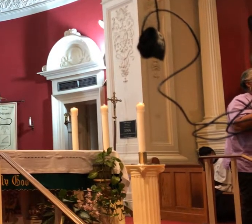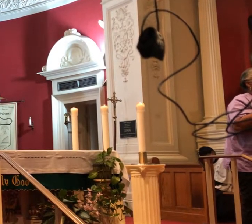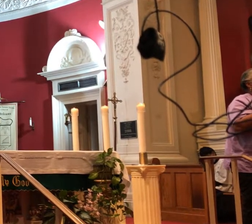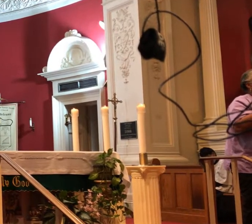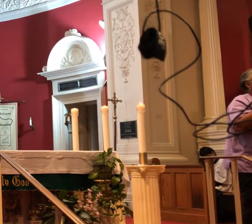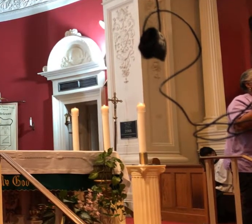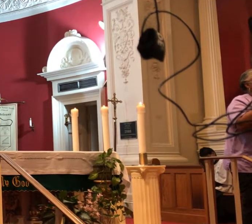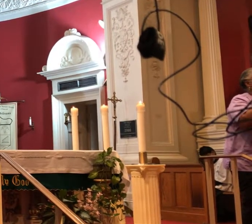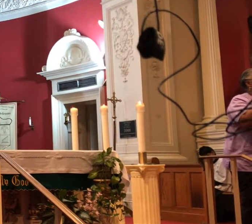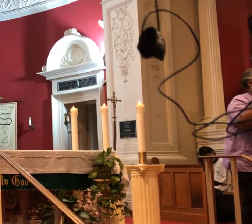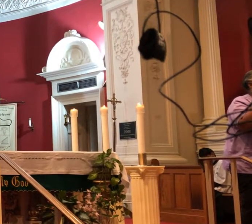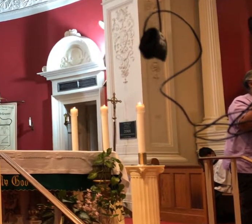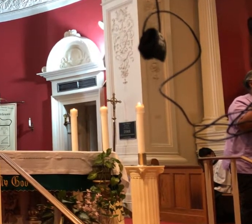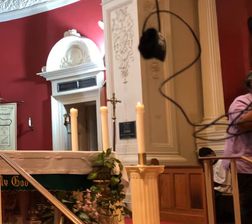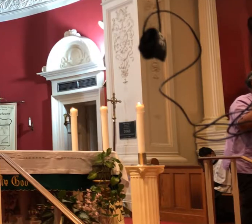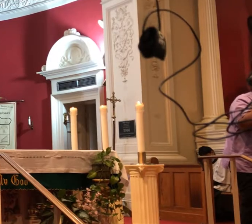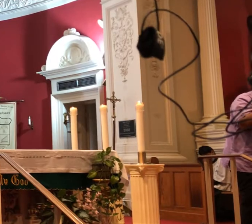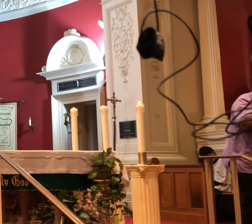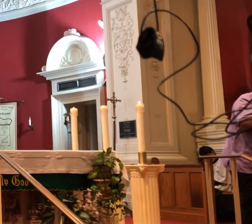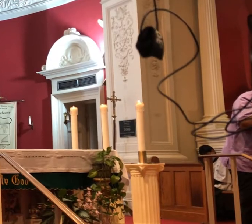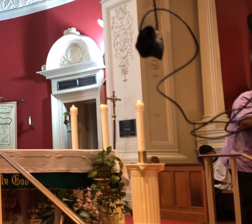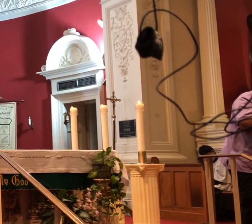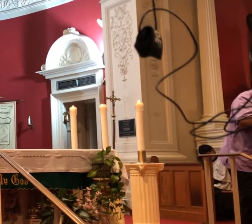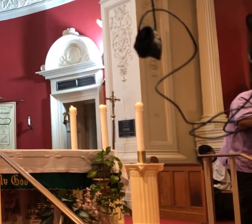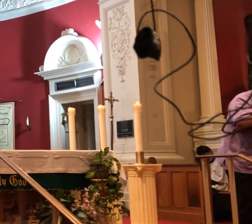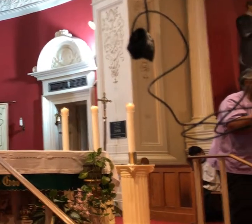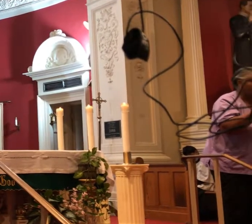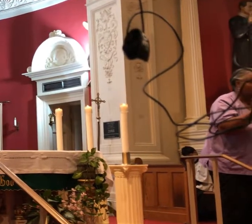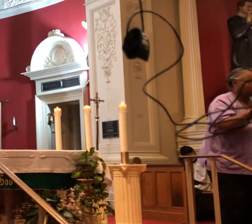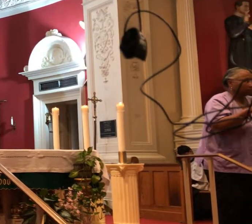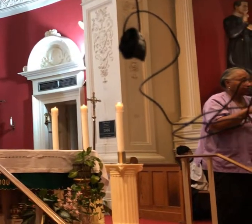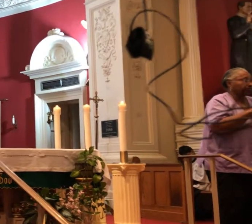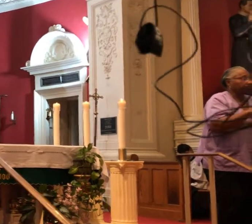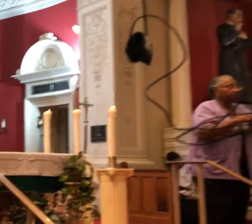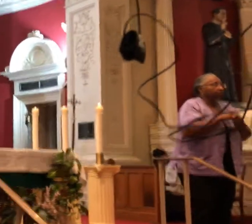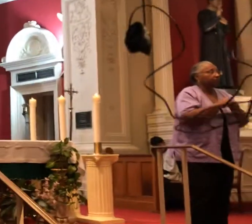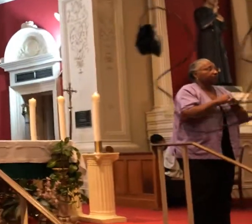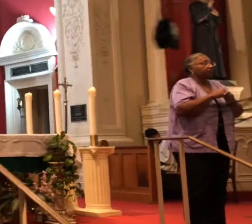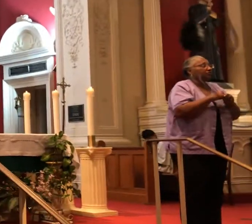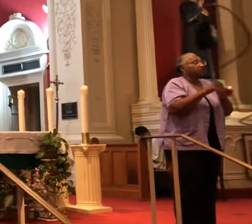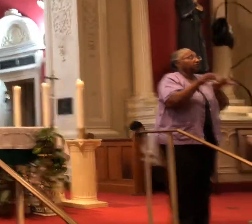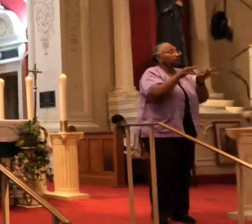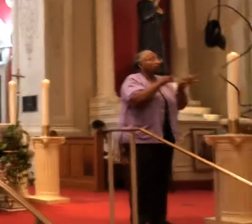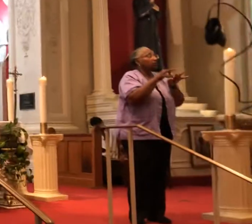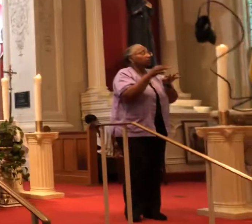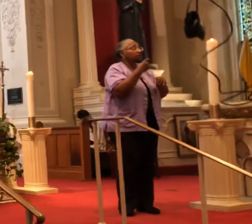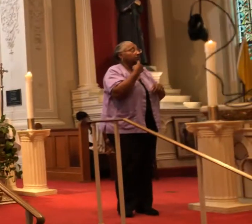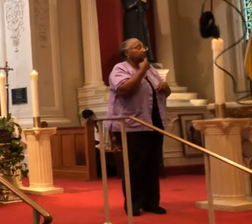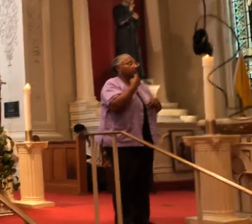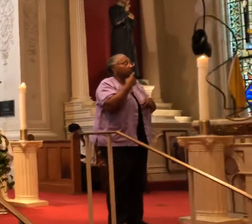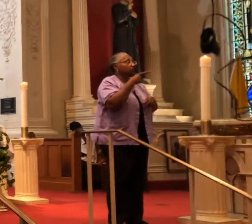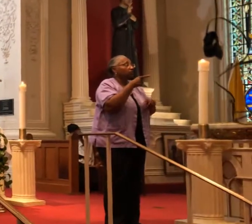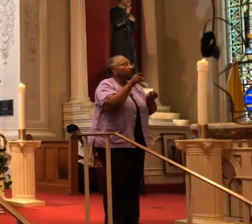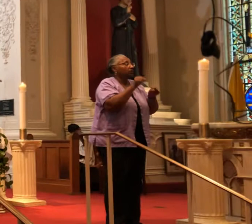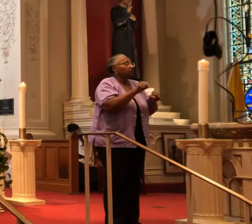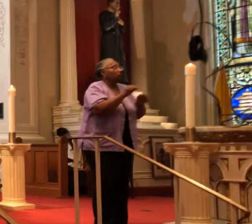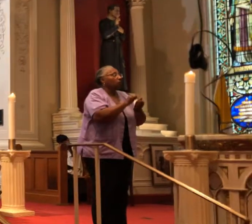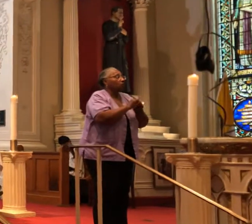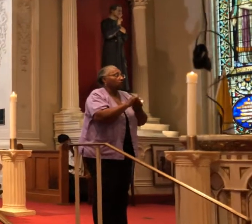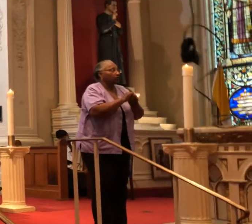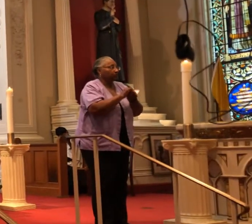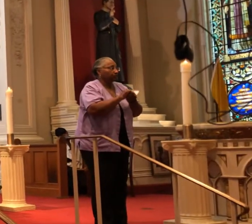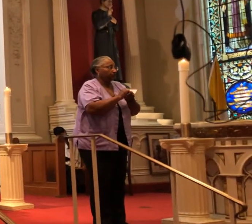available. Since they are without the cover, the instructions say that you can wash